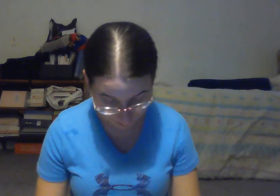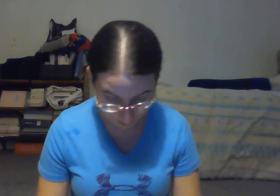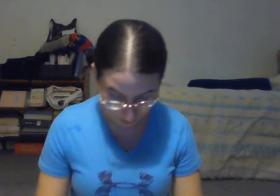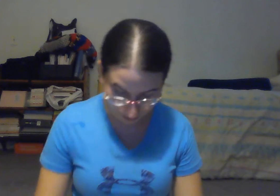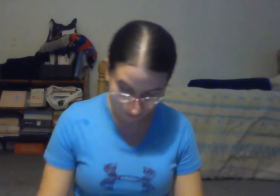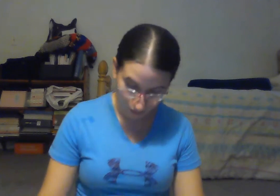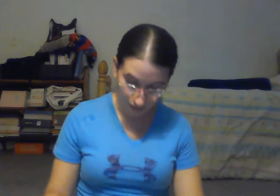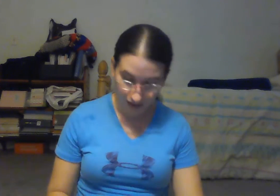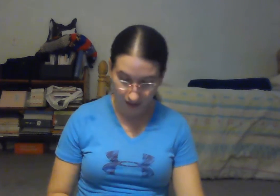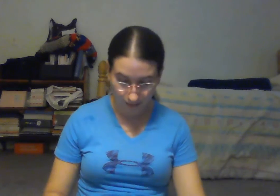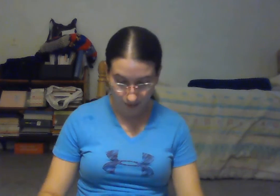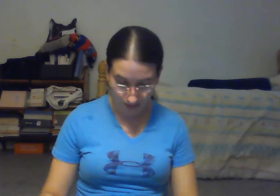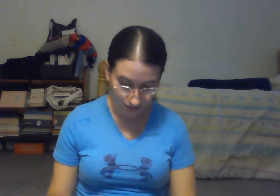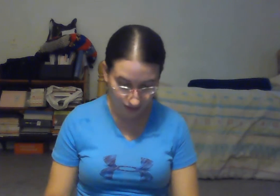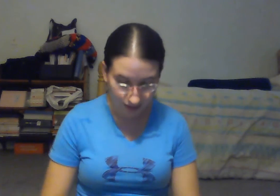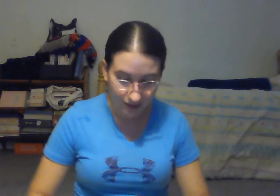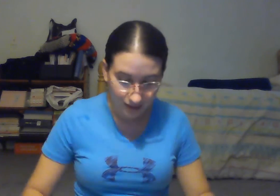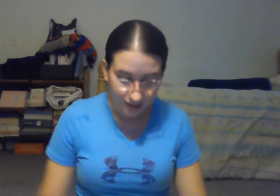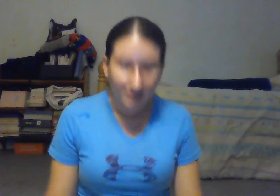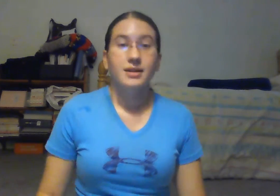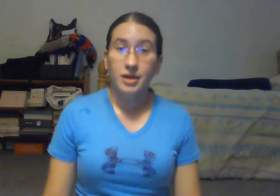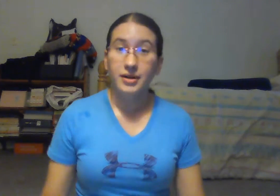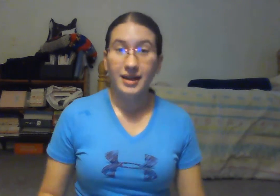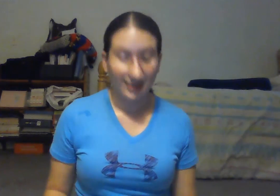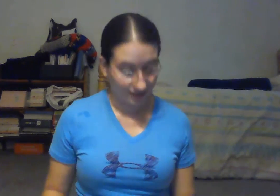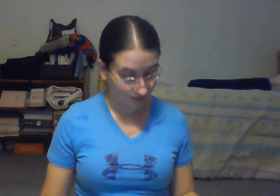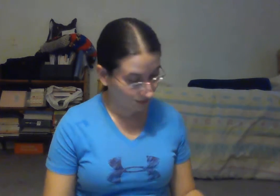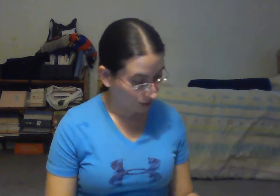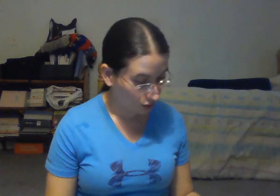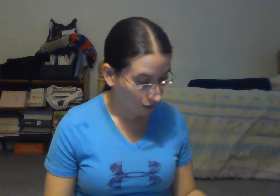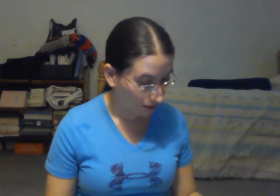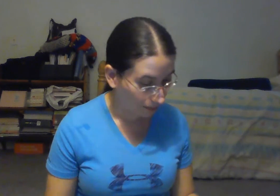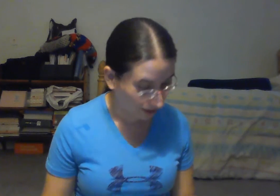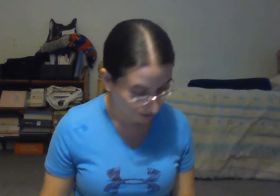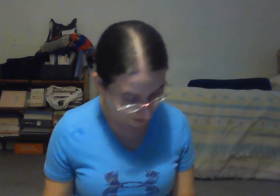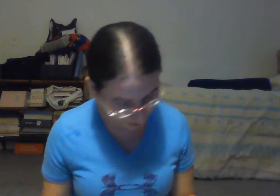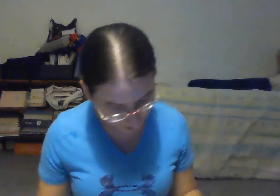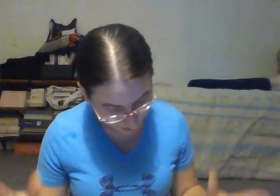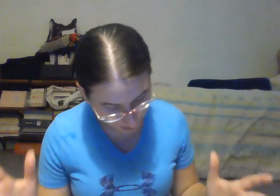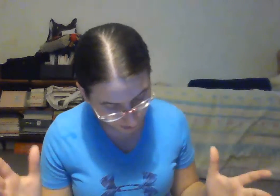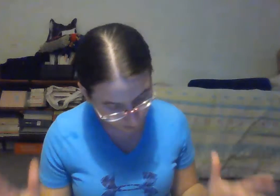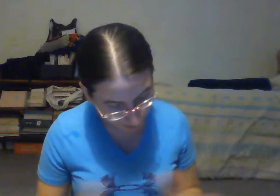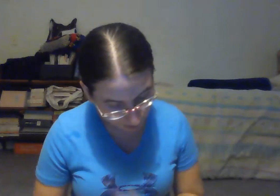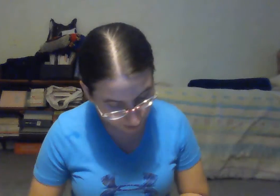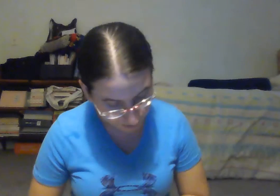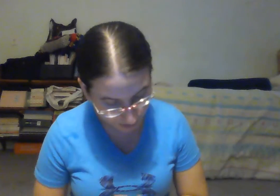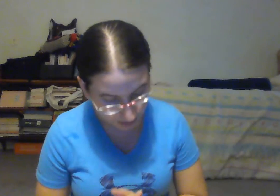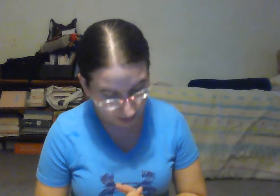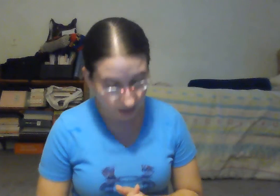basic vocabulary. Alright, so imperatives. Imperative sentences